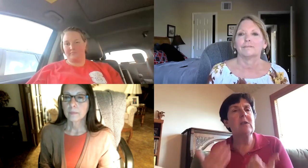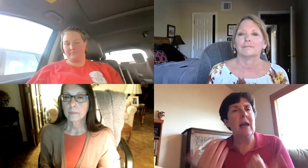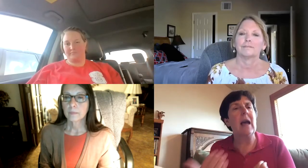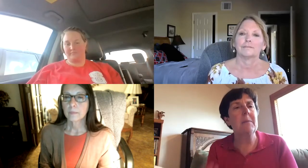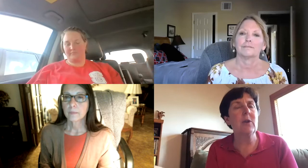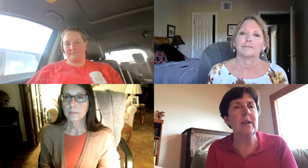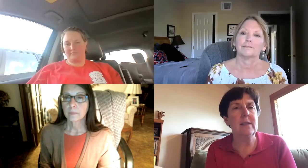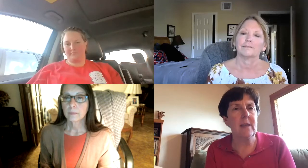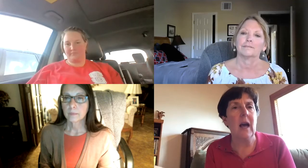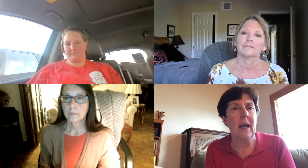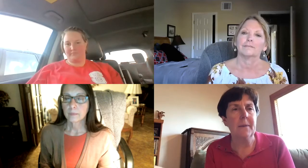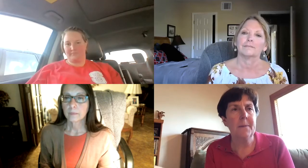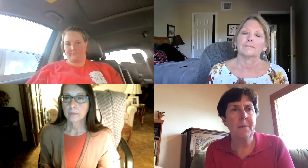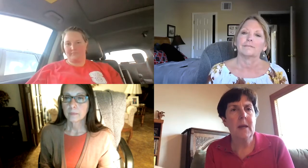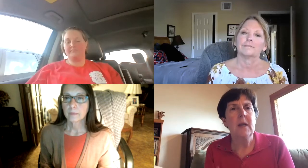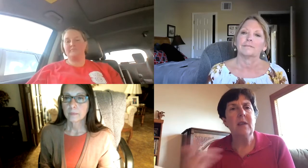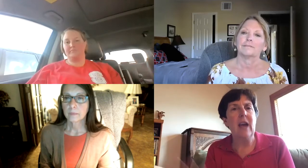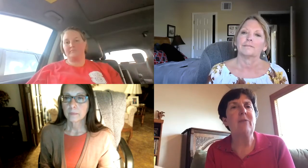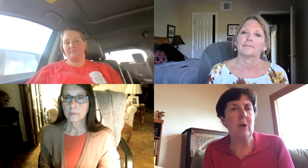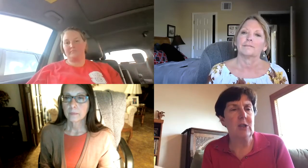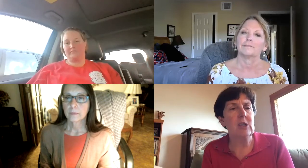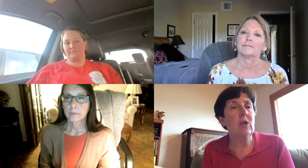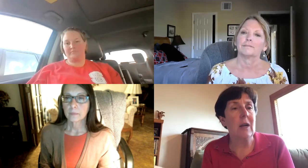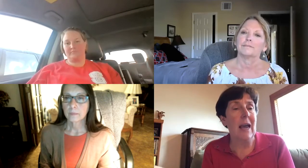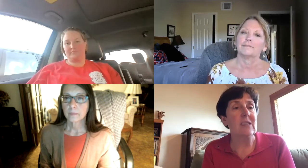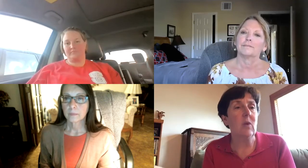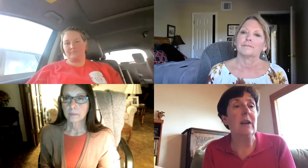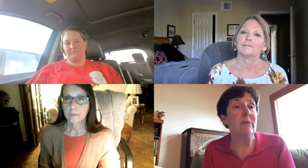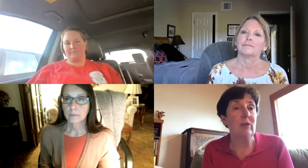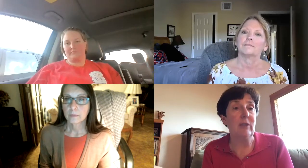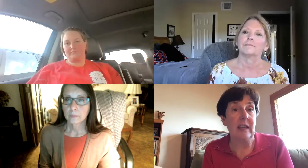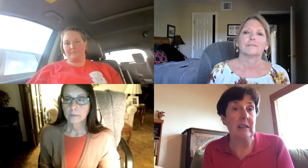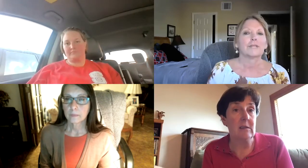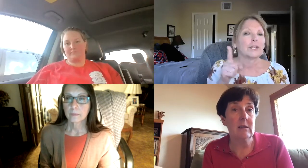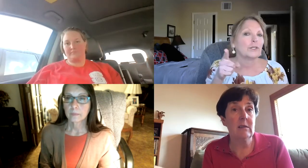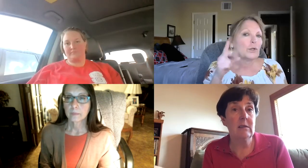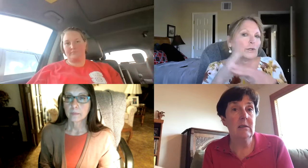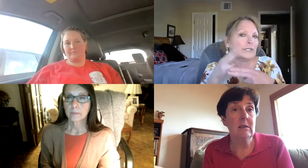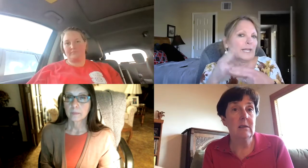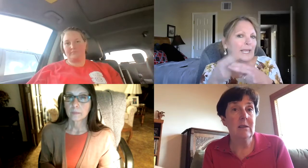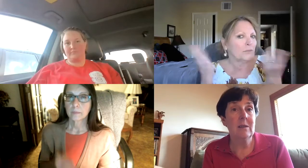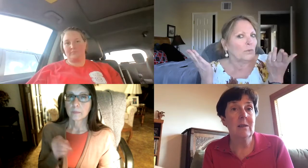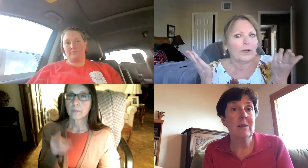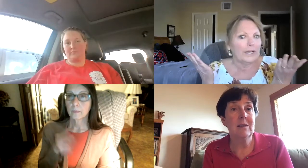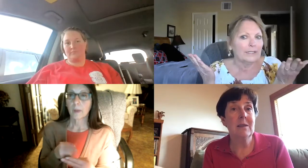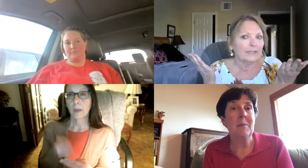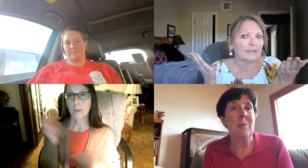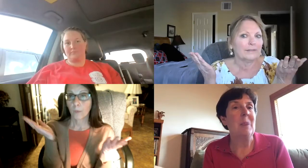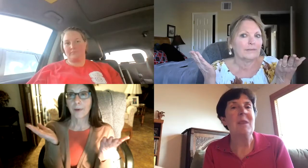once you say I'm learning sign, the deaf person is going to ask one of two things.